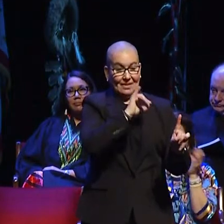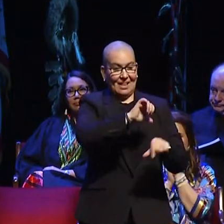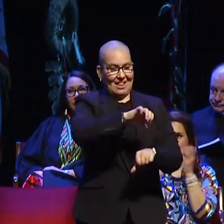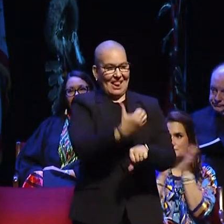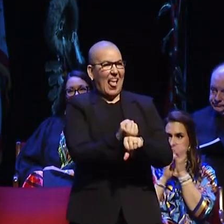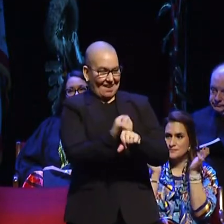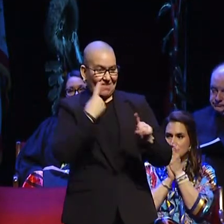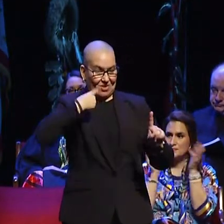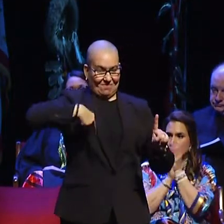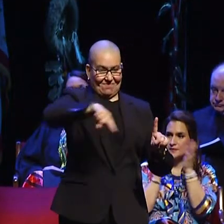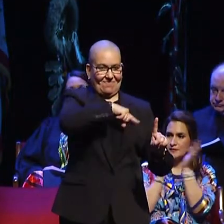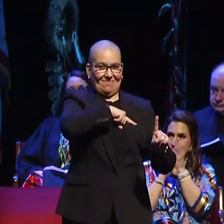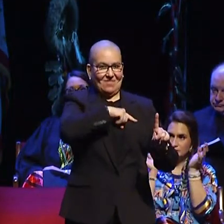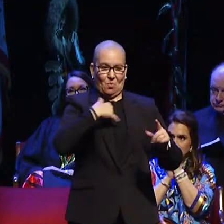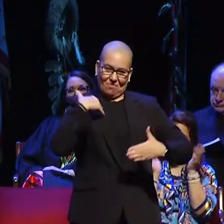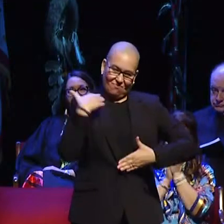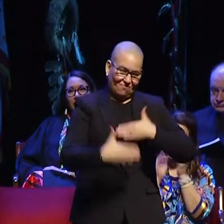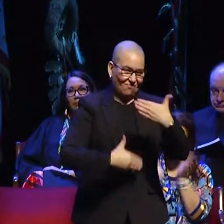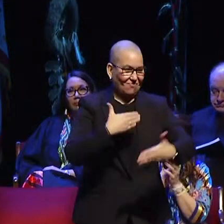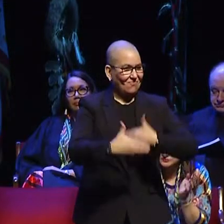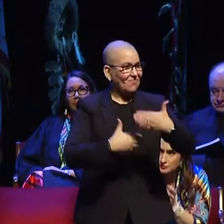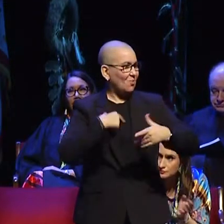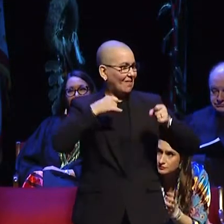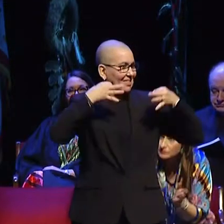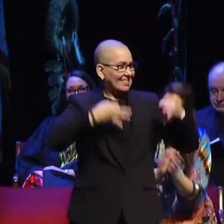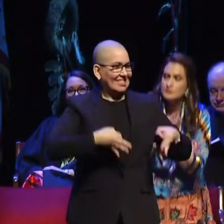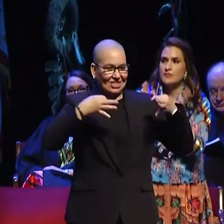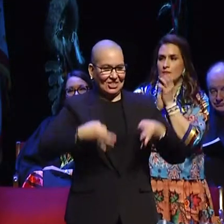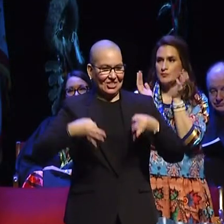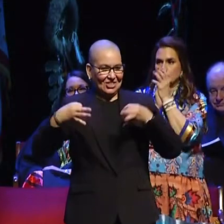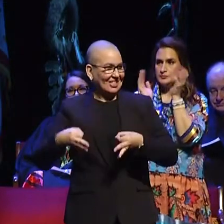all. So.